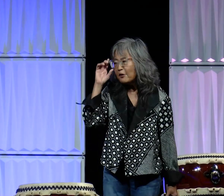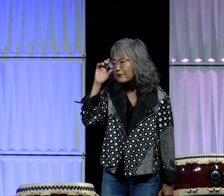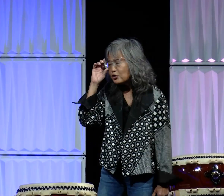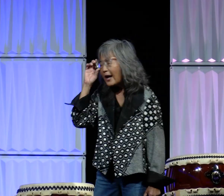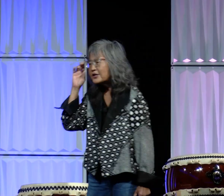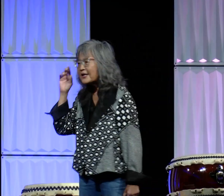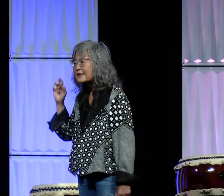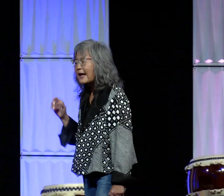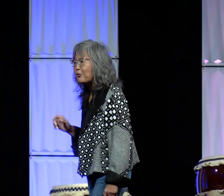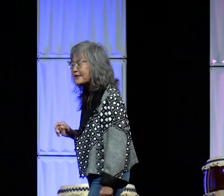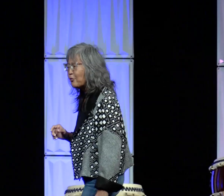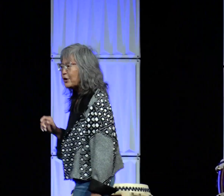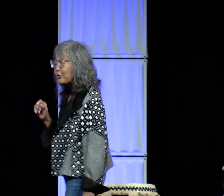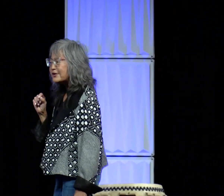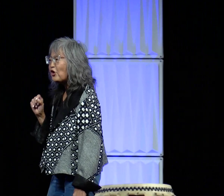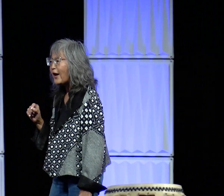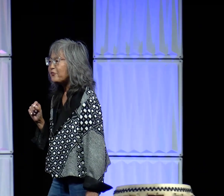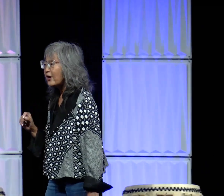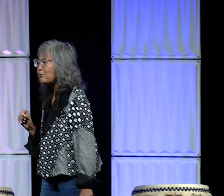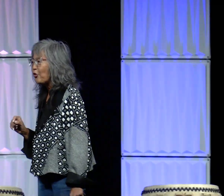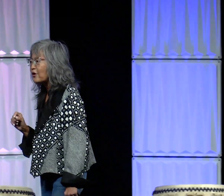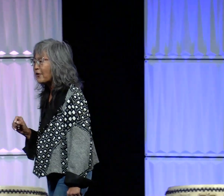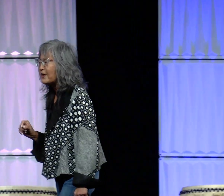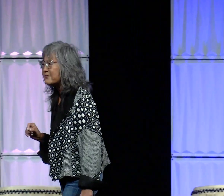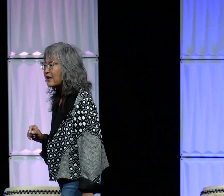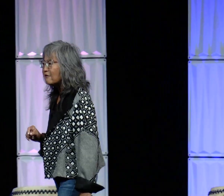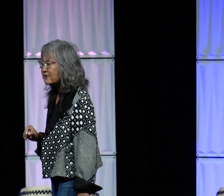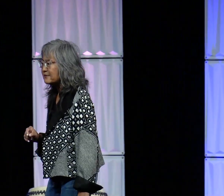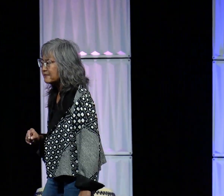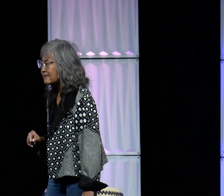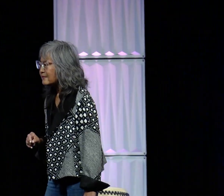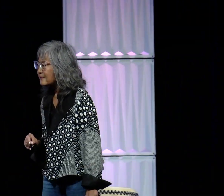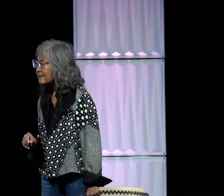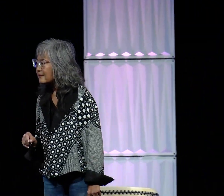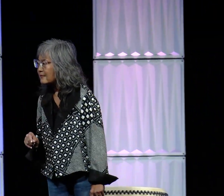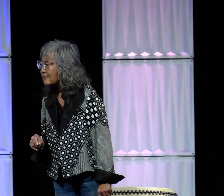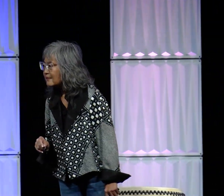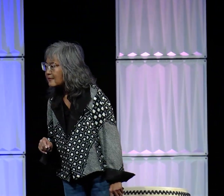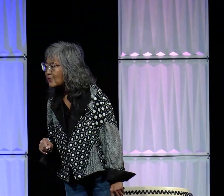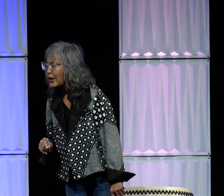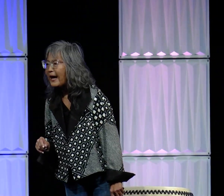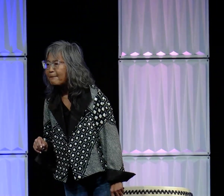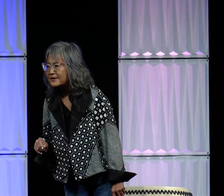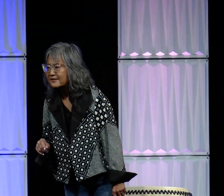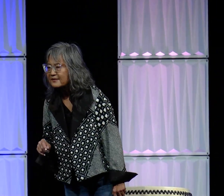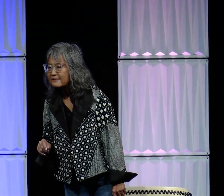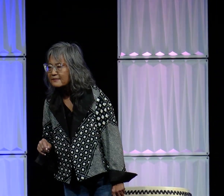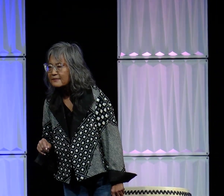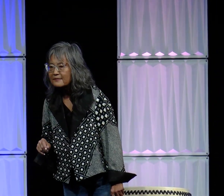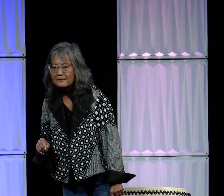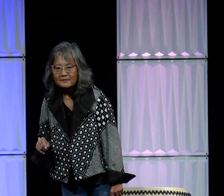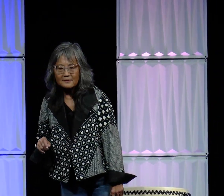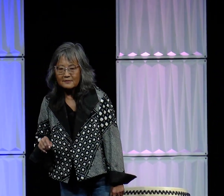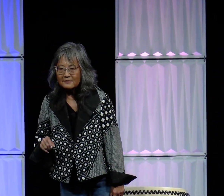Have you ever tried to connect with someone who has not done work on themselves? What happens?